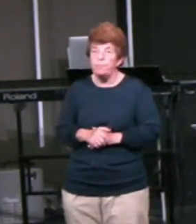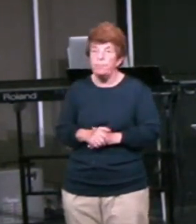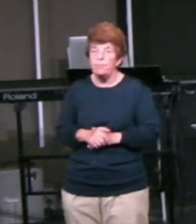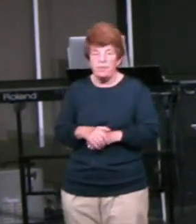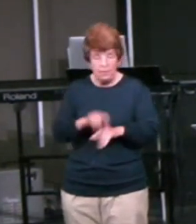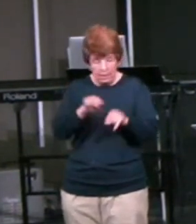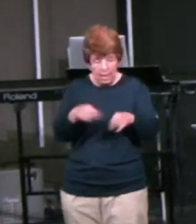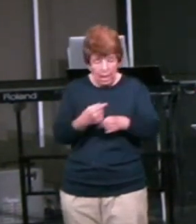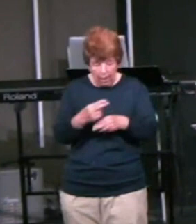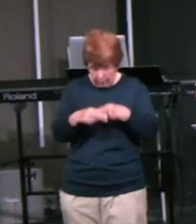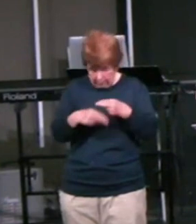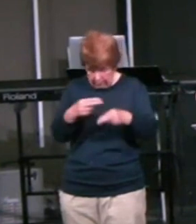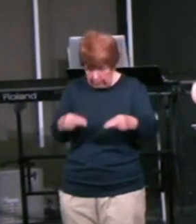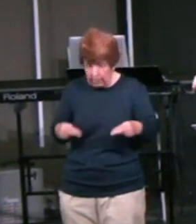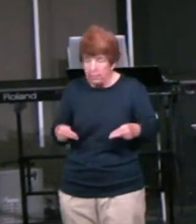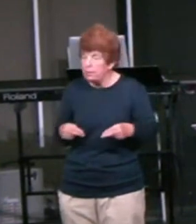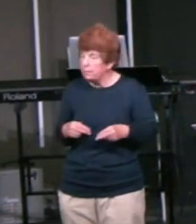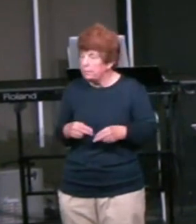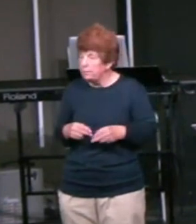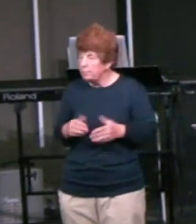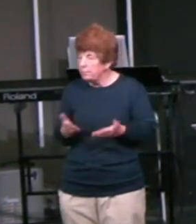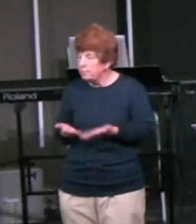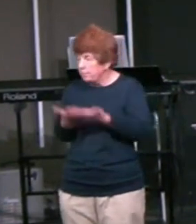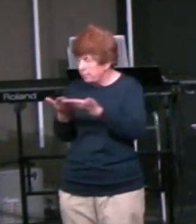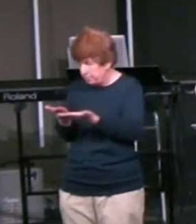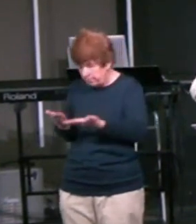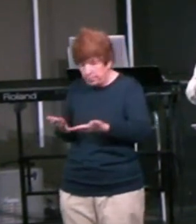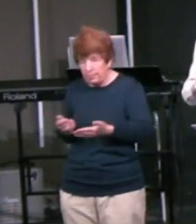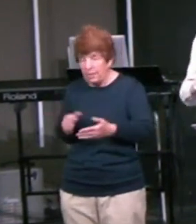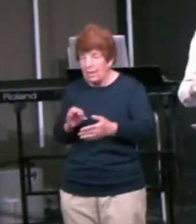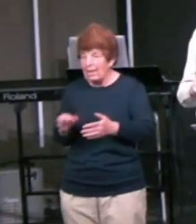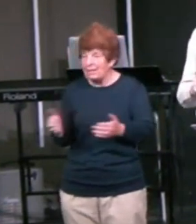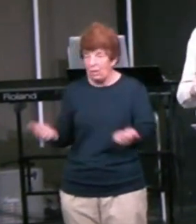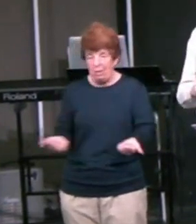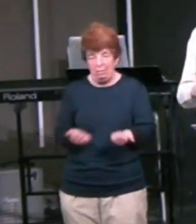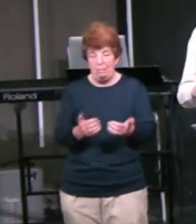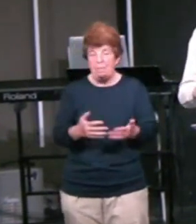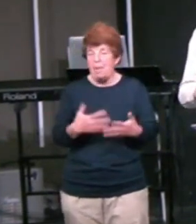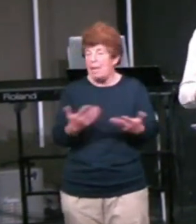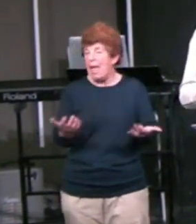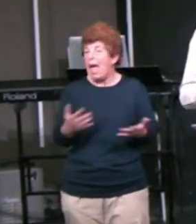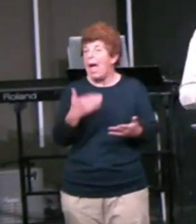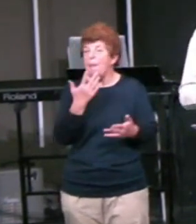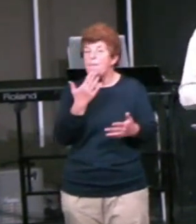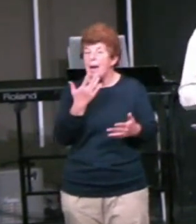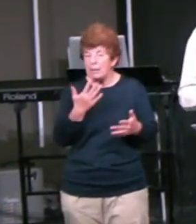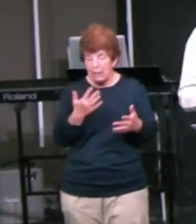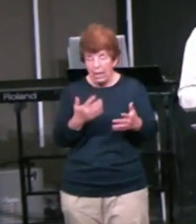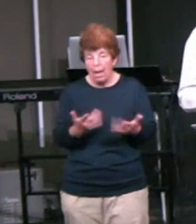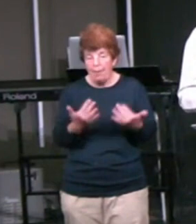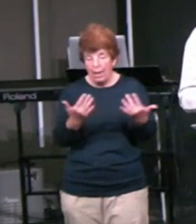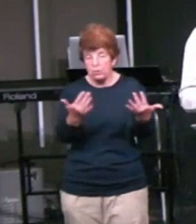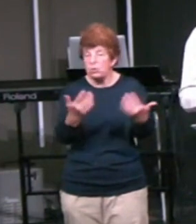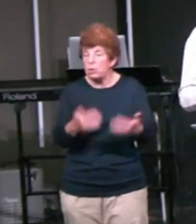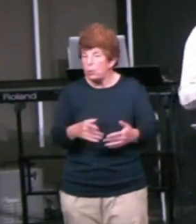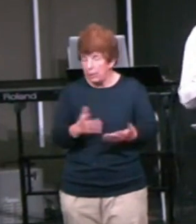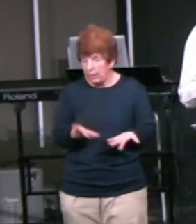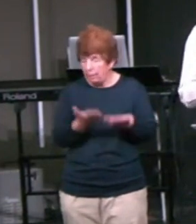that our giving is not about quantity, but about quality.